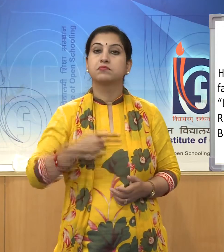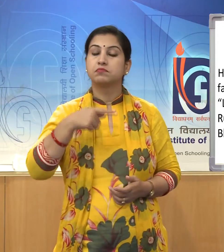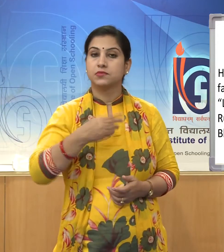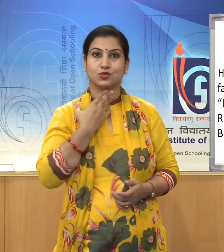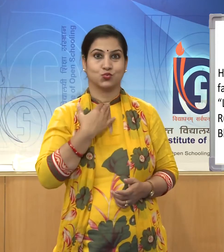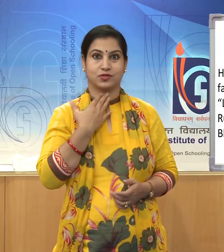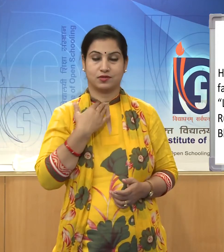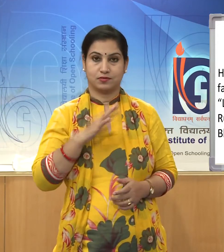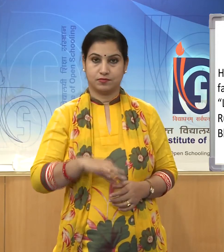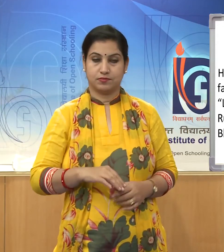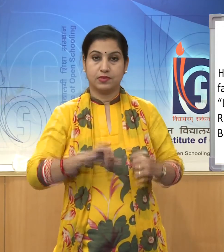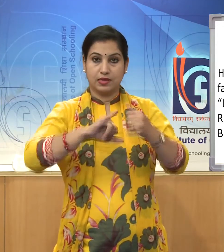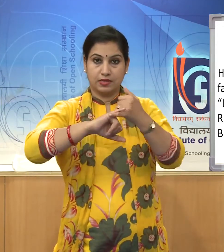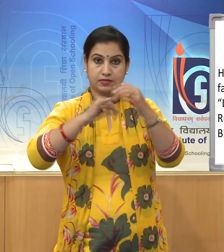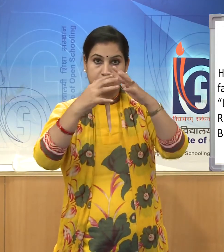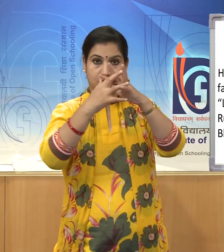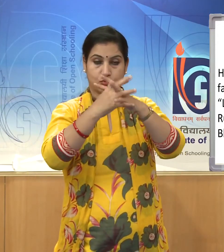is sweeter